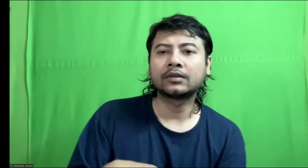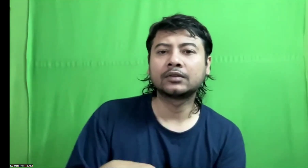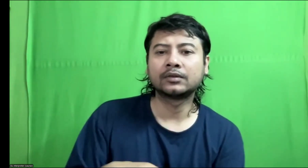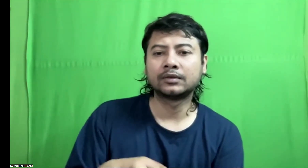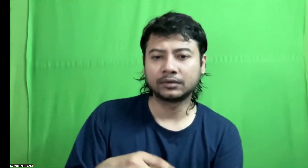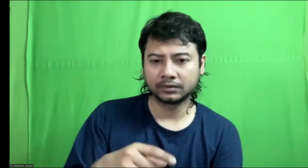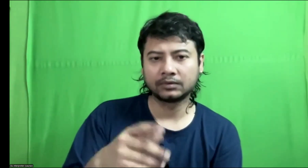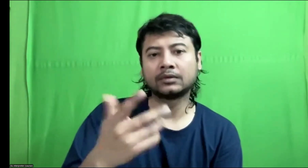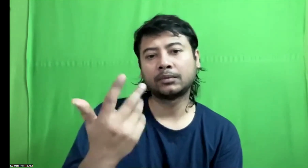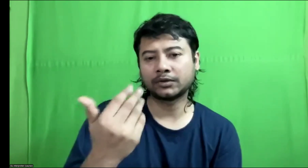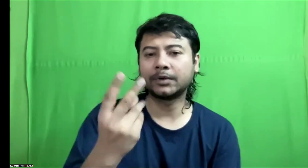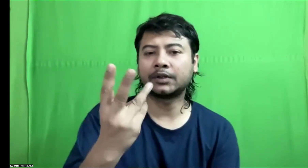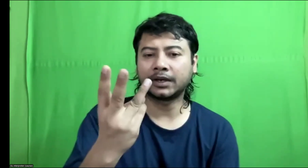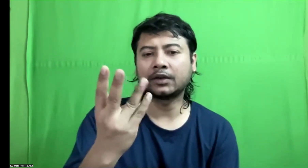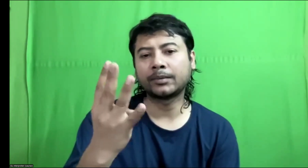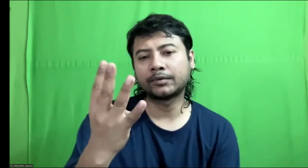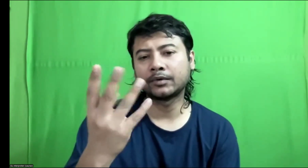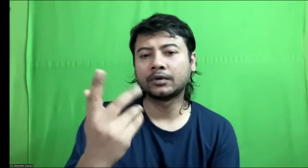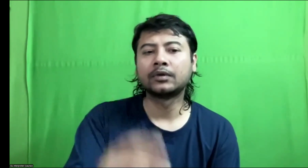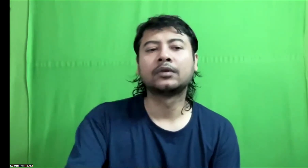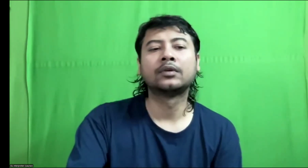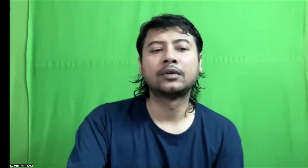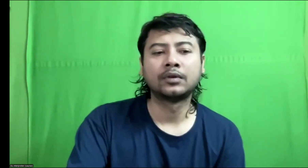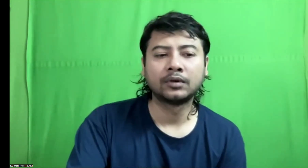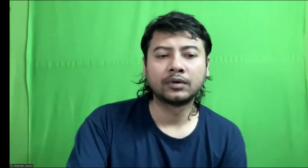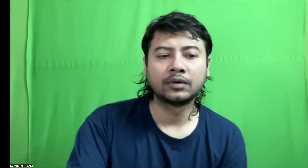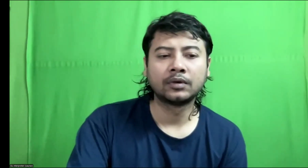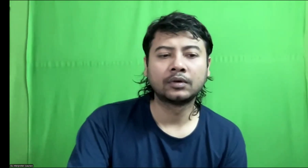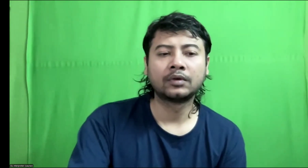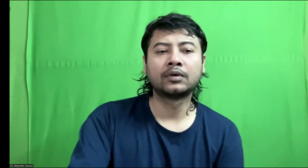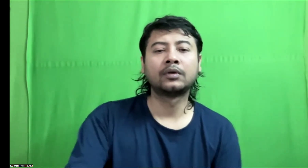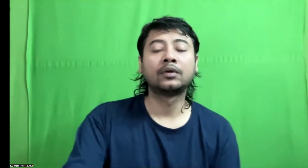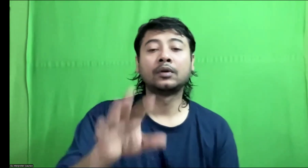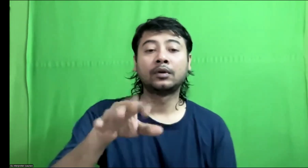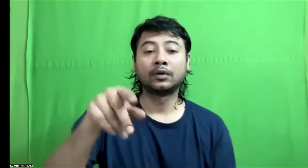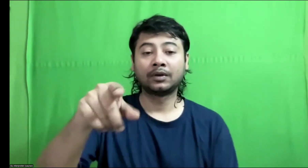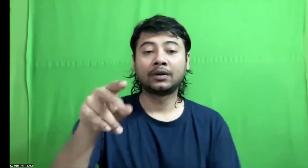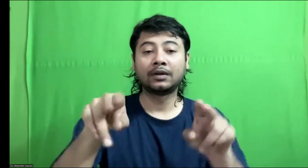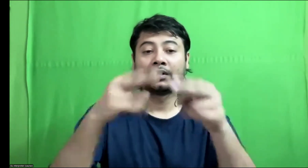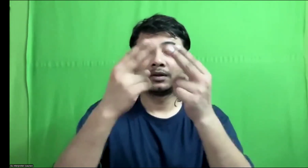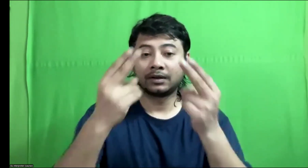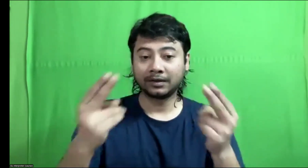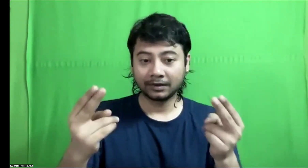That can also Correct. So possible. I think by before Corona time we started.